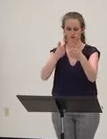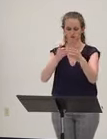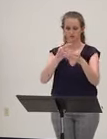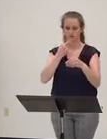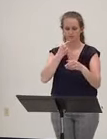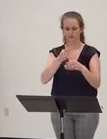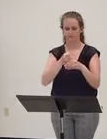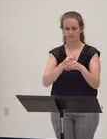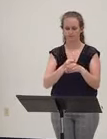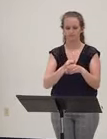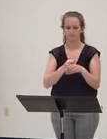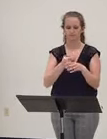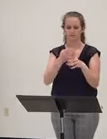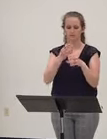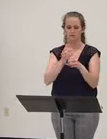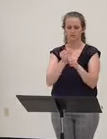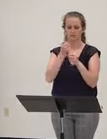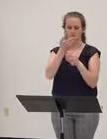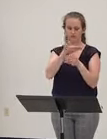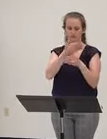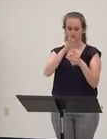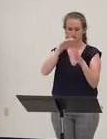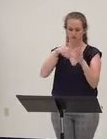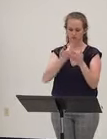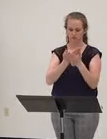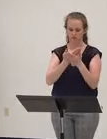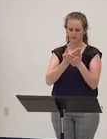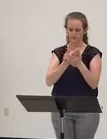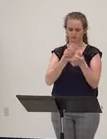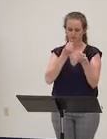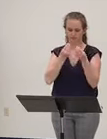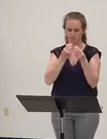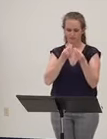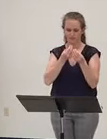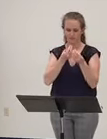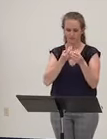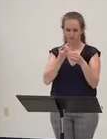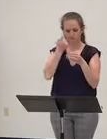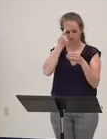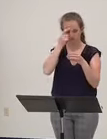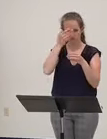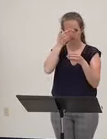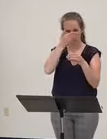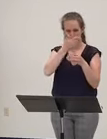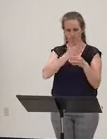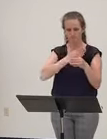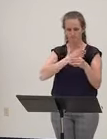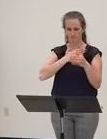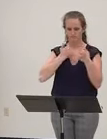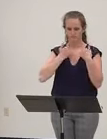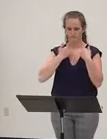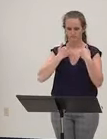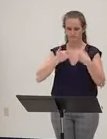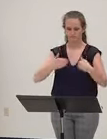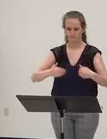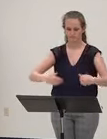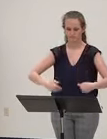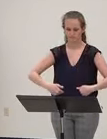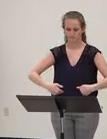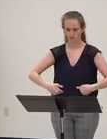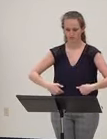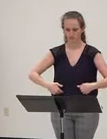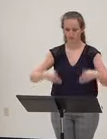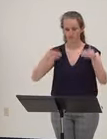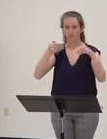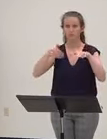his disciples, saying, "Take this, all of you, and eat of it. For this is my